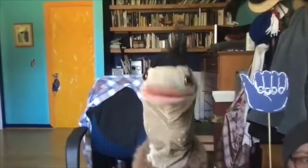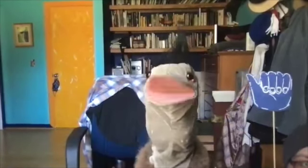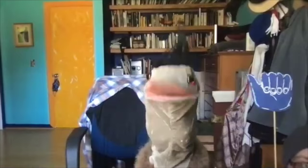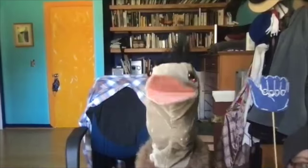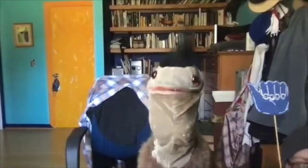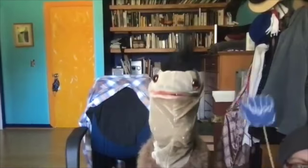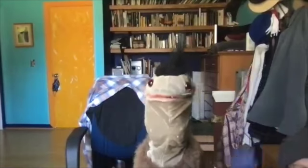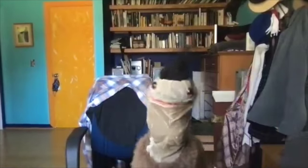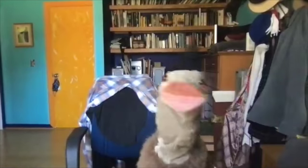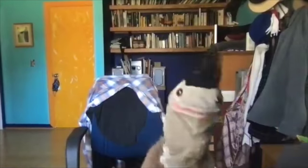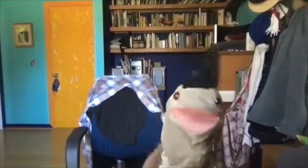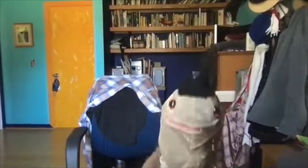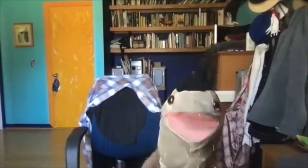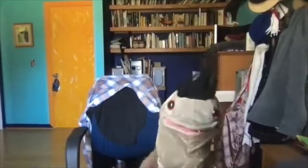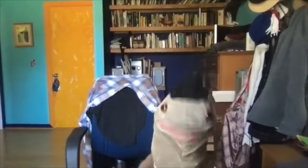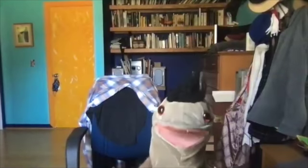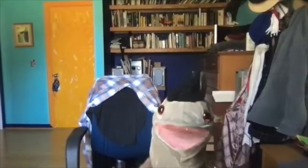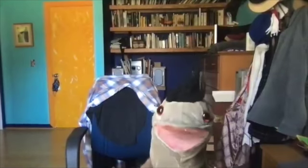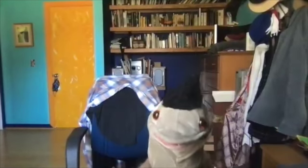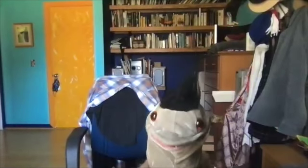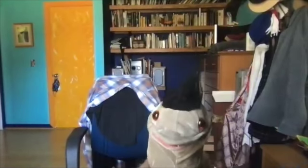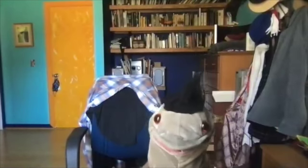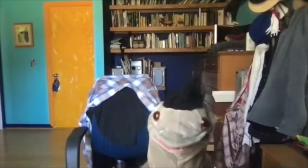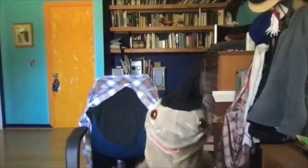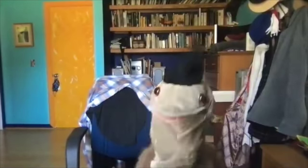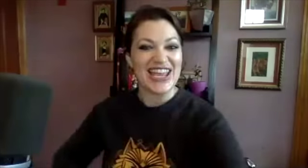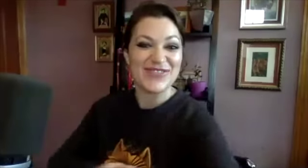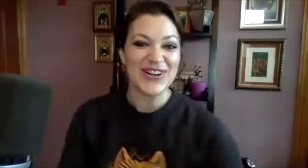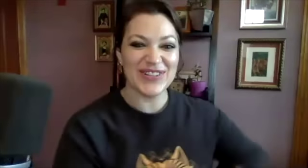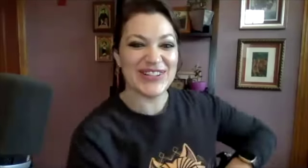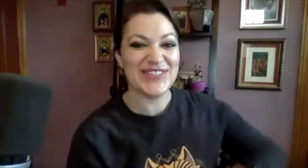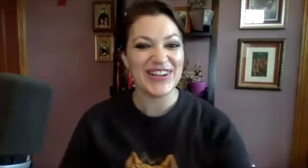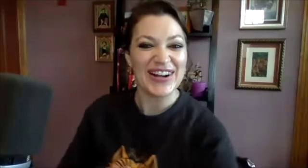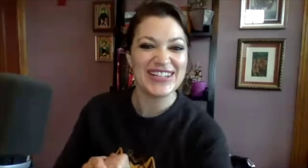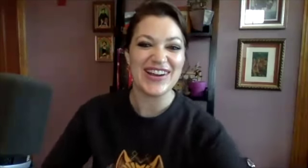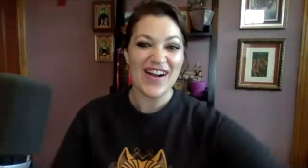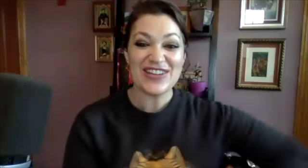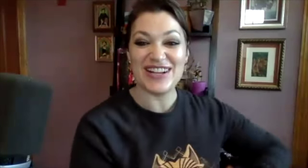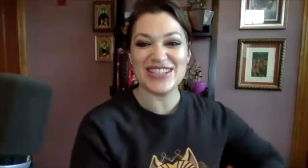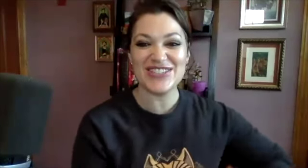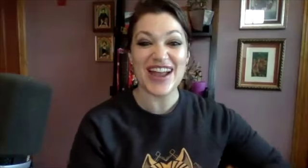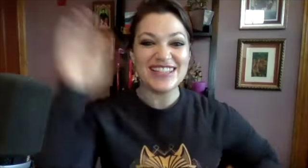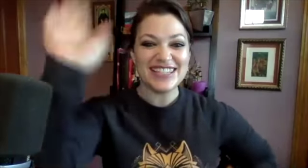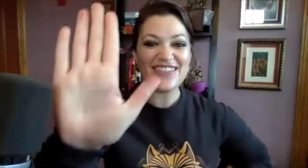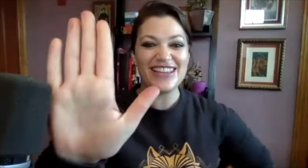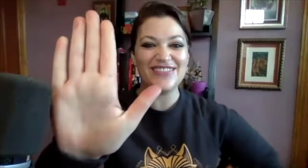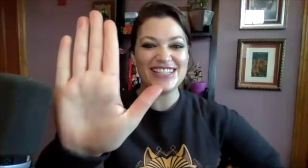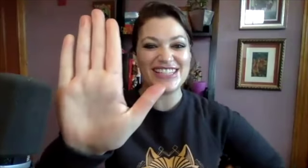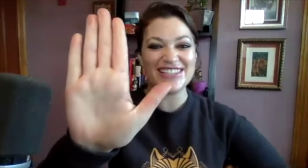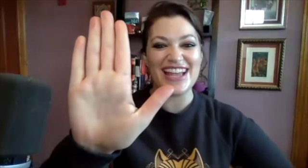you go. Emma, you're doing so well. Thanks. Yeah, we're all working really hard here. All right, friends, let's try that together. Let me see your